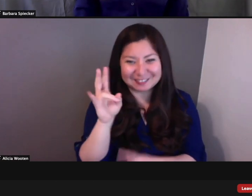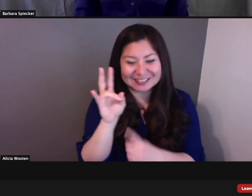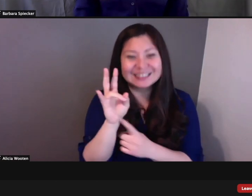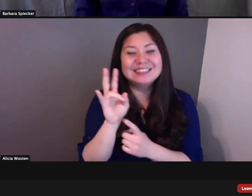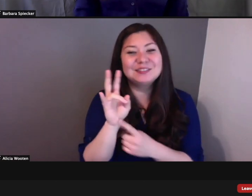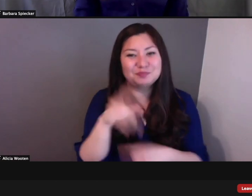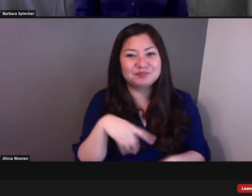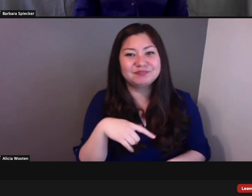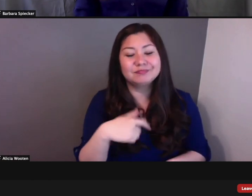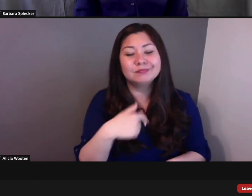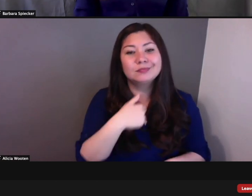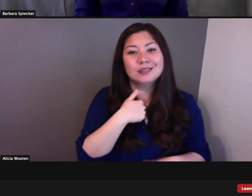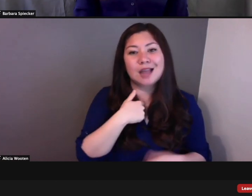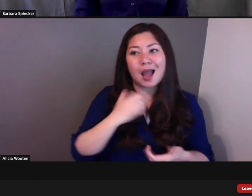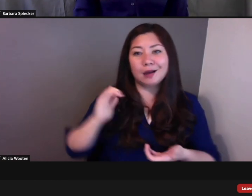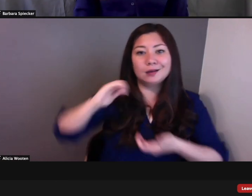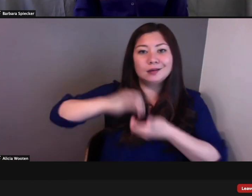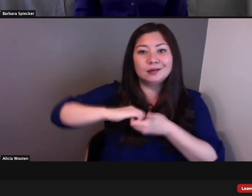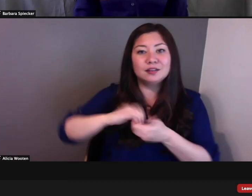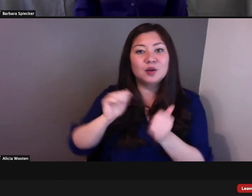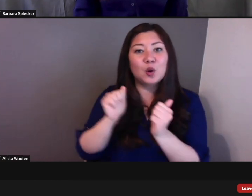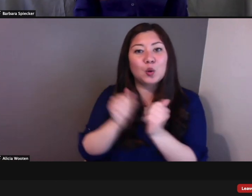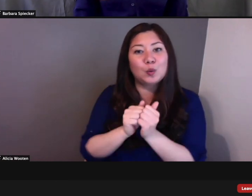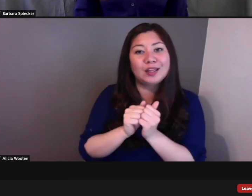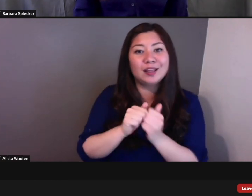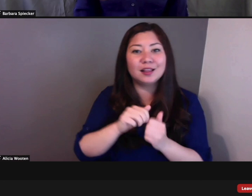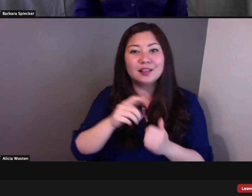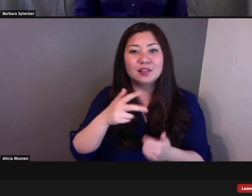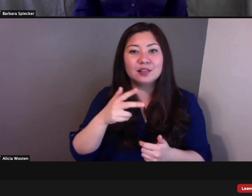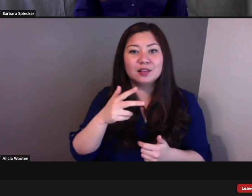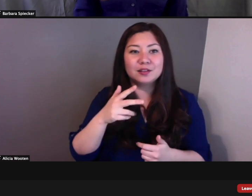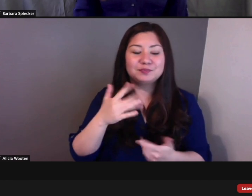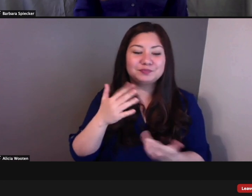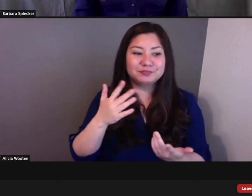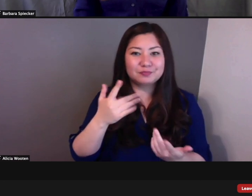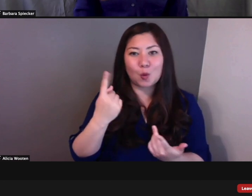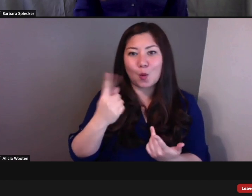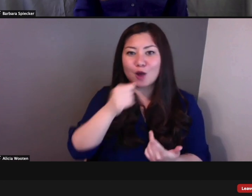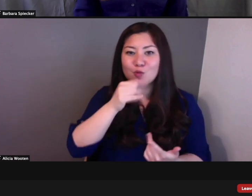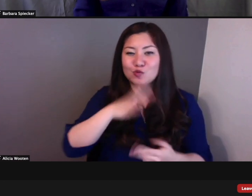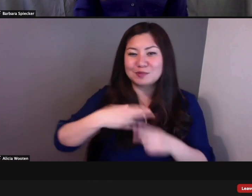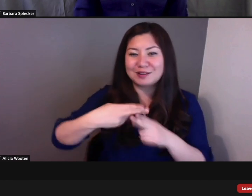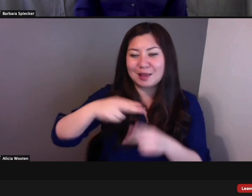And we also recognized that we were also relying on each other too heavily.